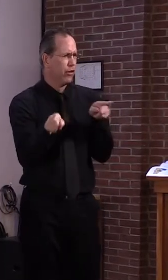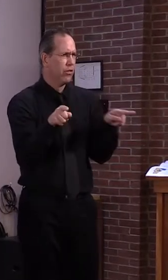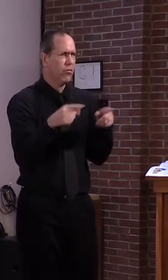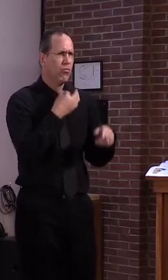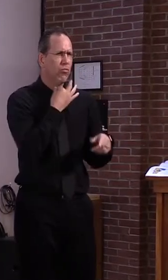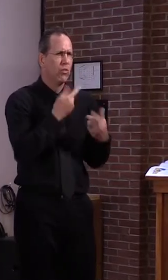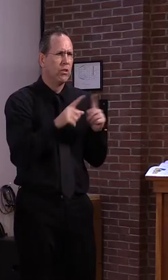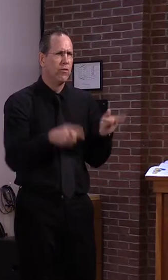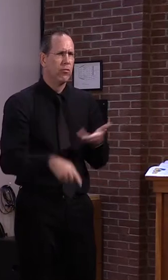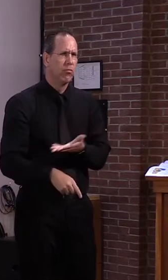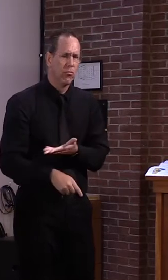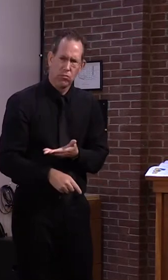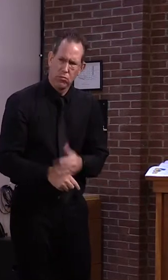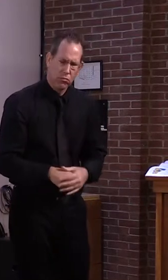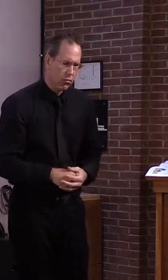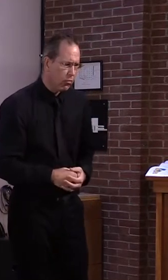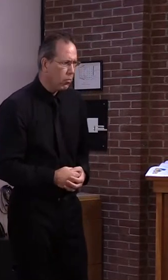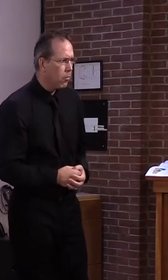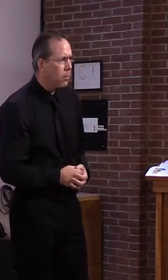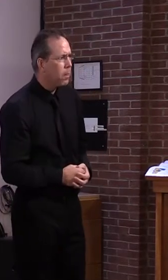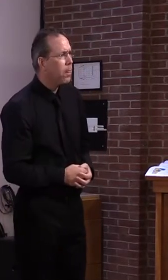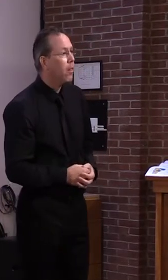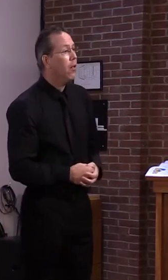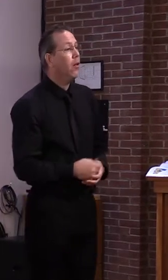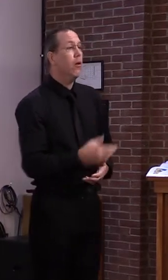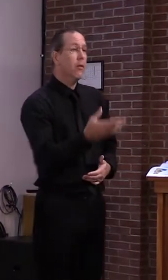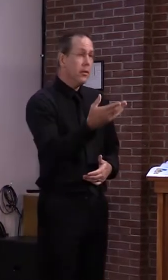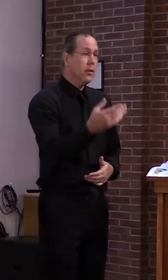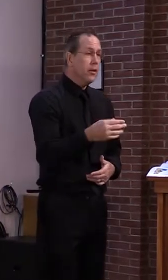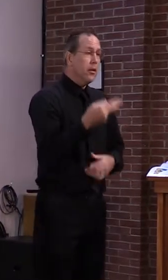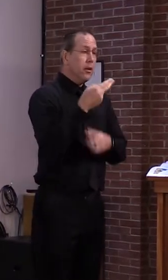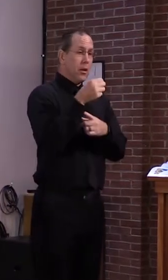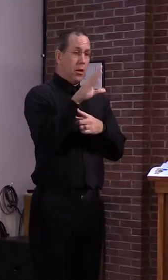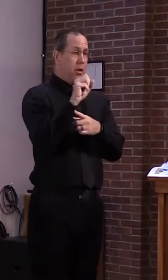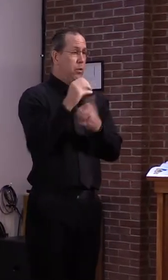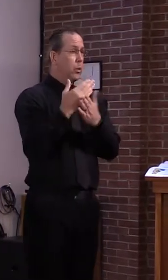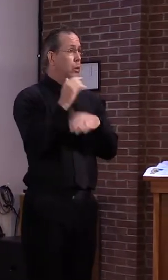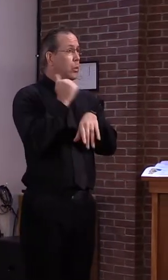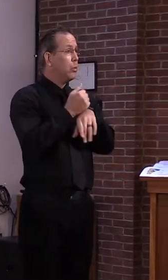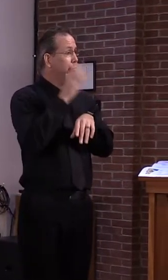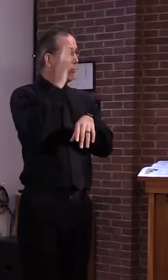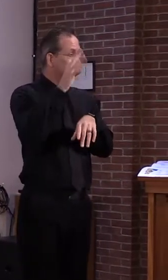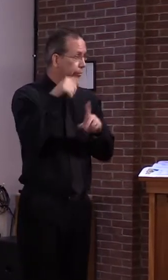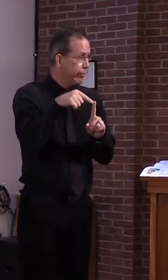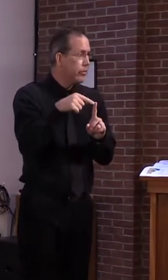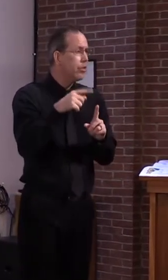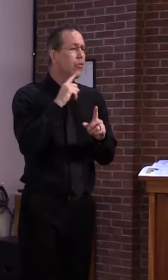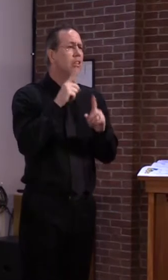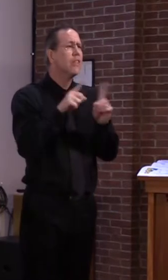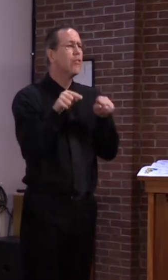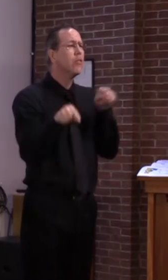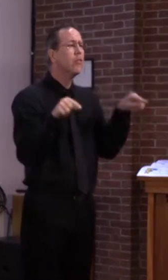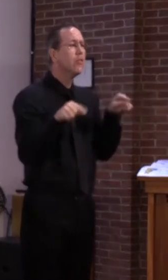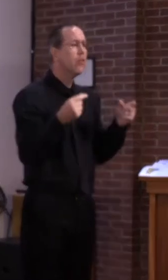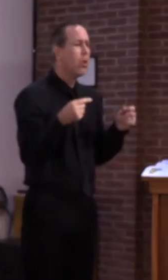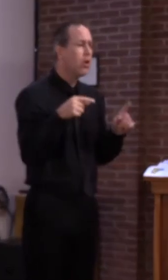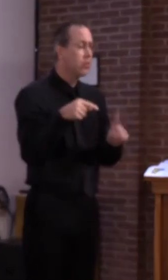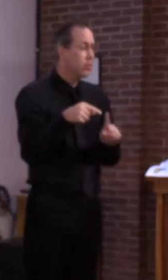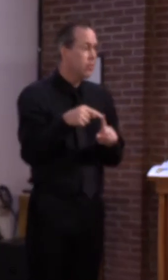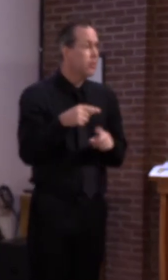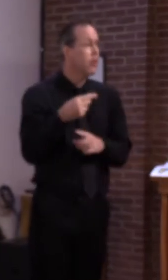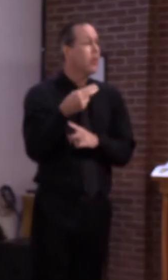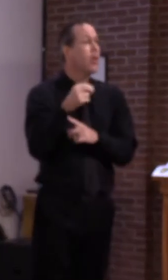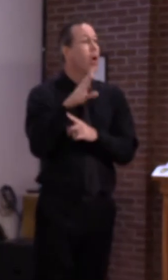New because we've never had them before. And different is because we're setting up a program that not only looks